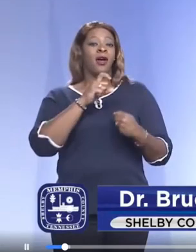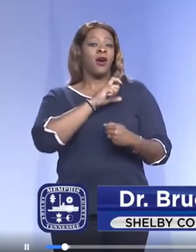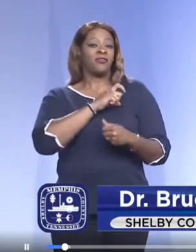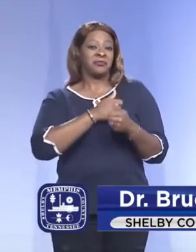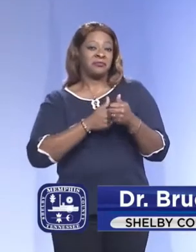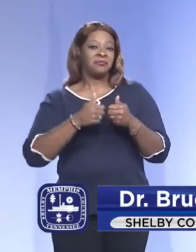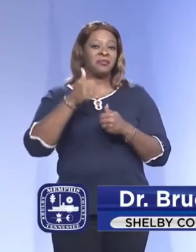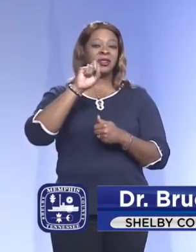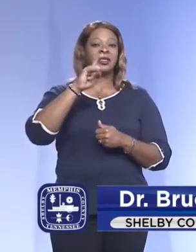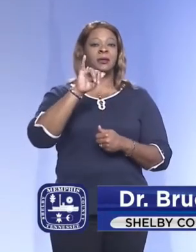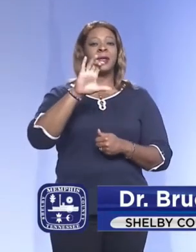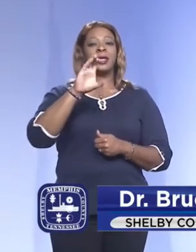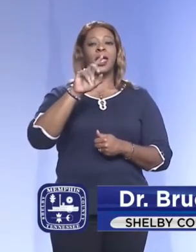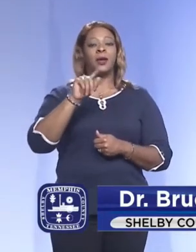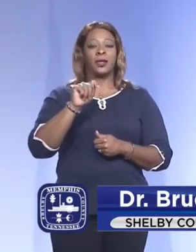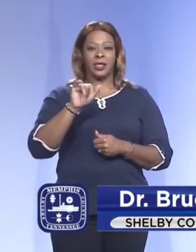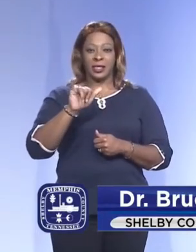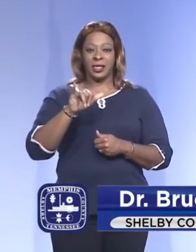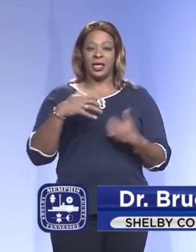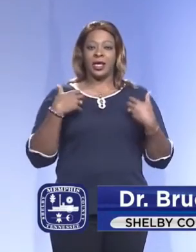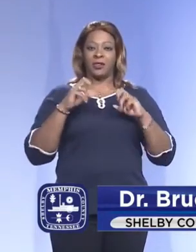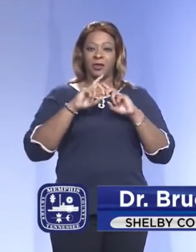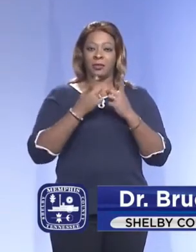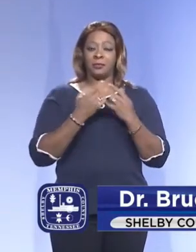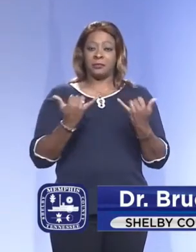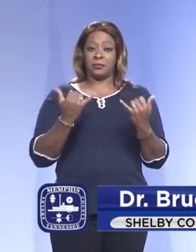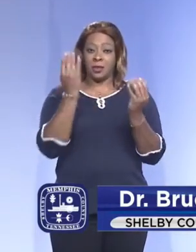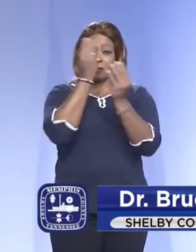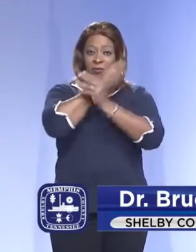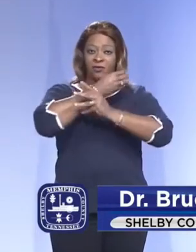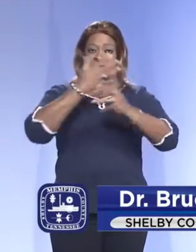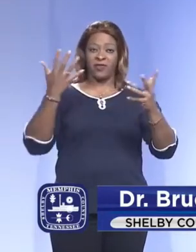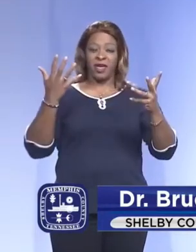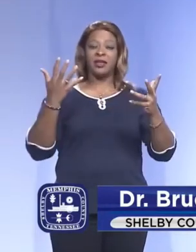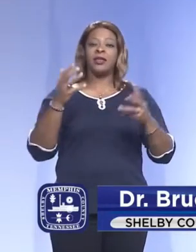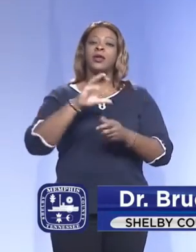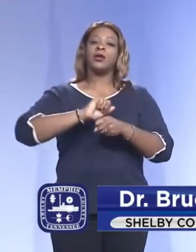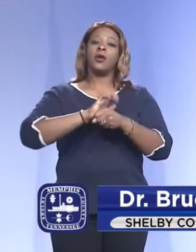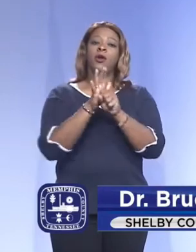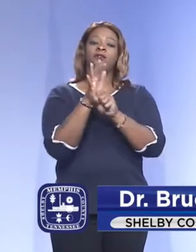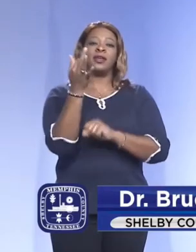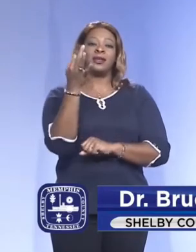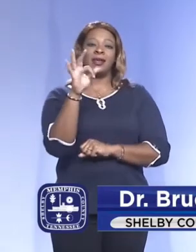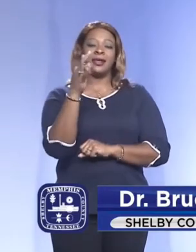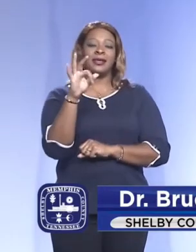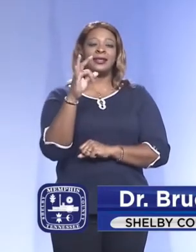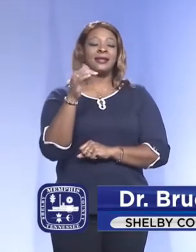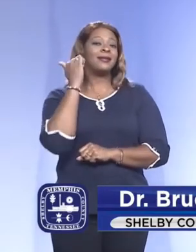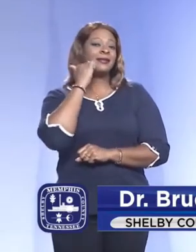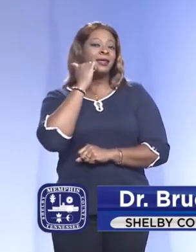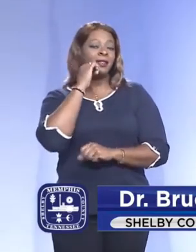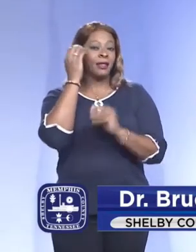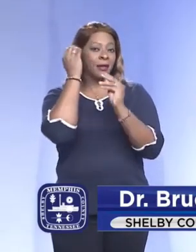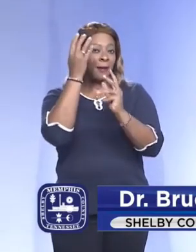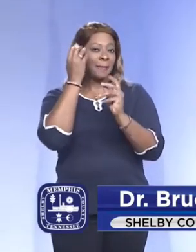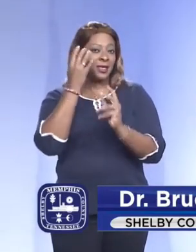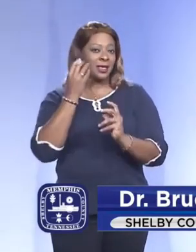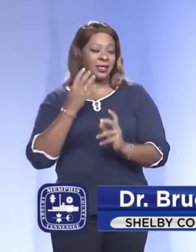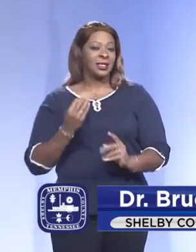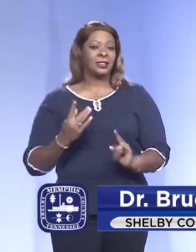Department. I'm here today to provide you with our COVID-19 daily update as